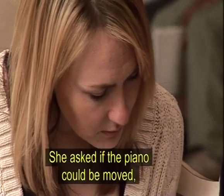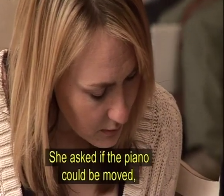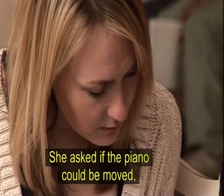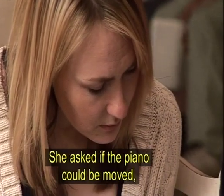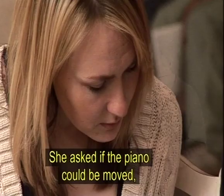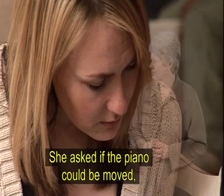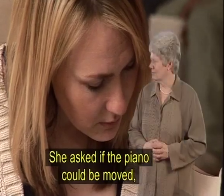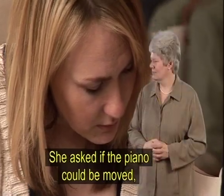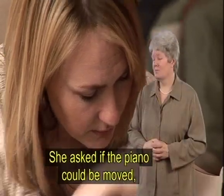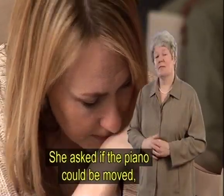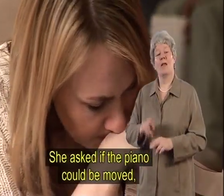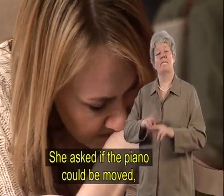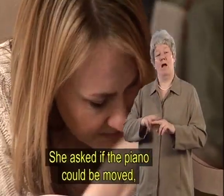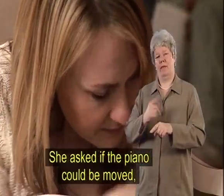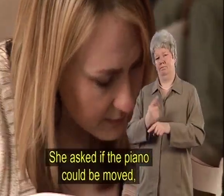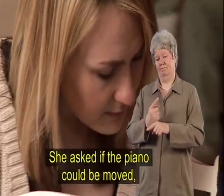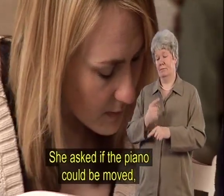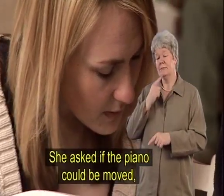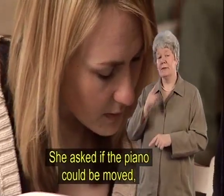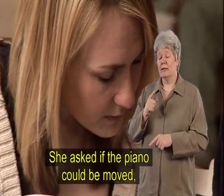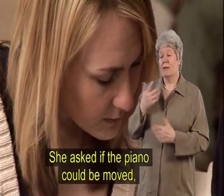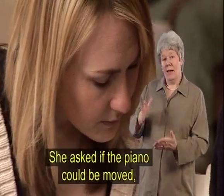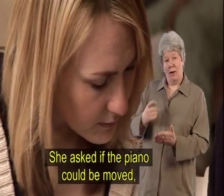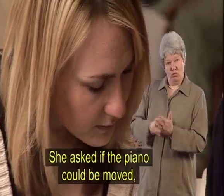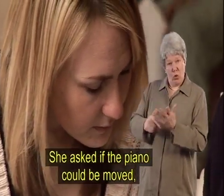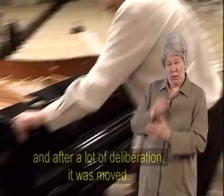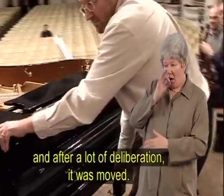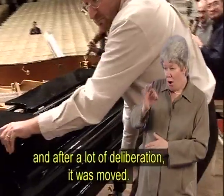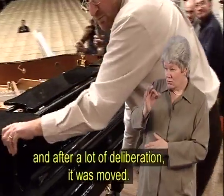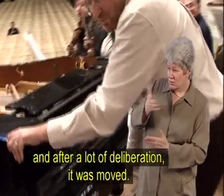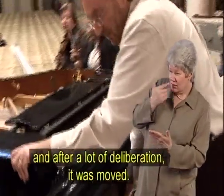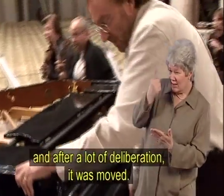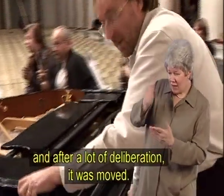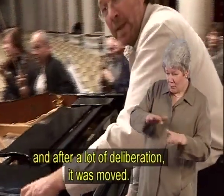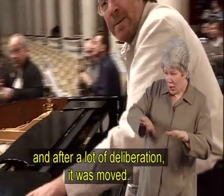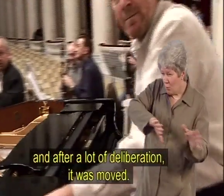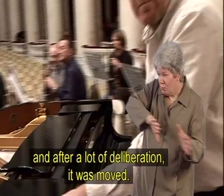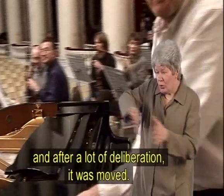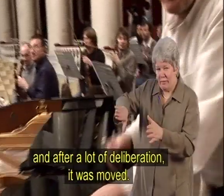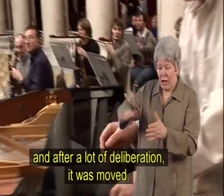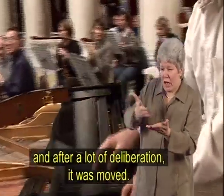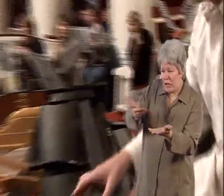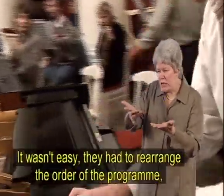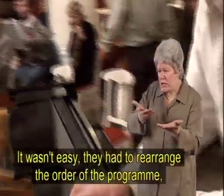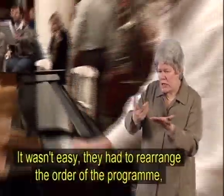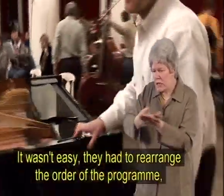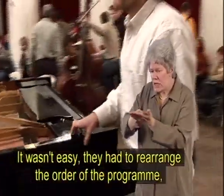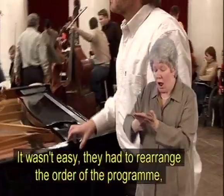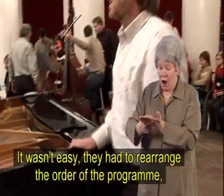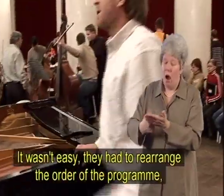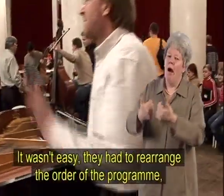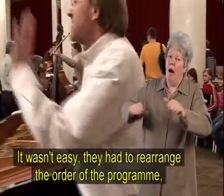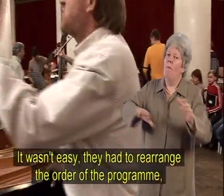She asked if the piano could be moved, and after a lot of deliberation, it was moved, but it wasn't easy. They had